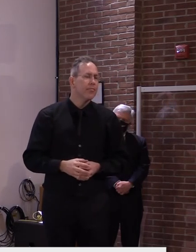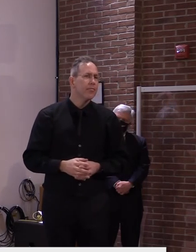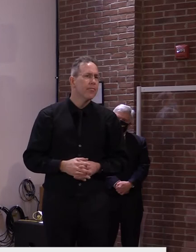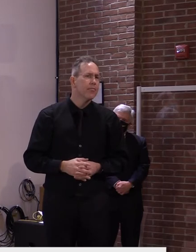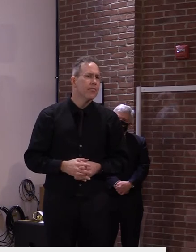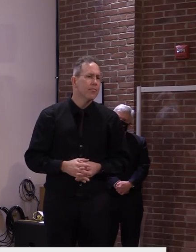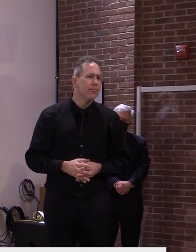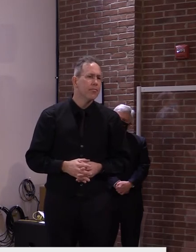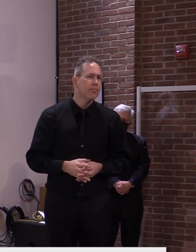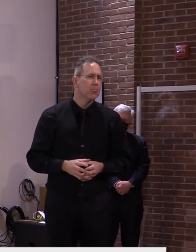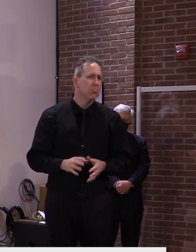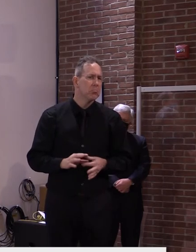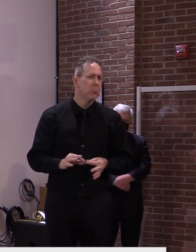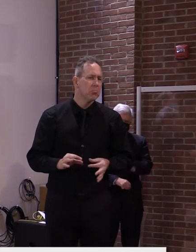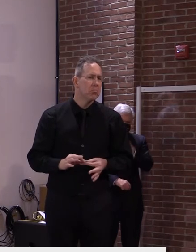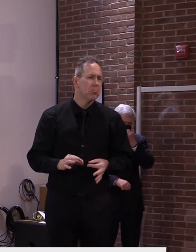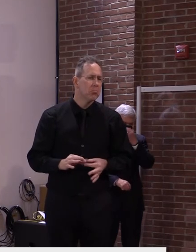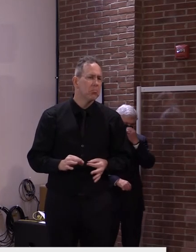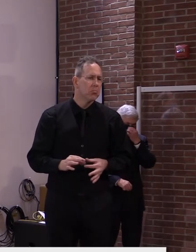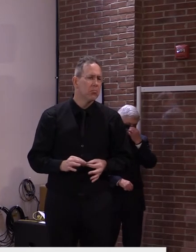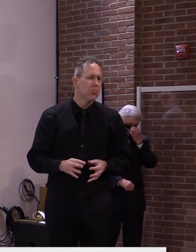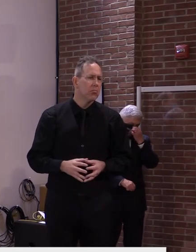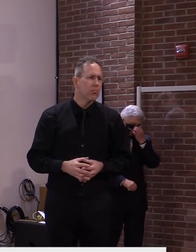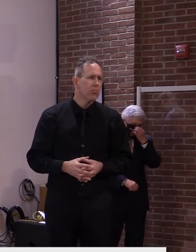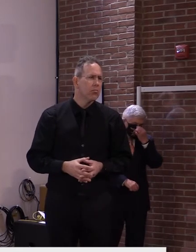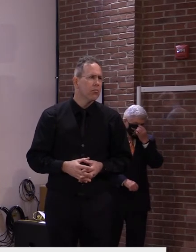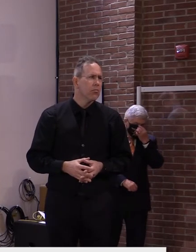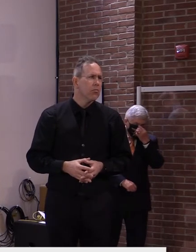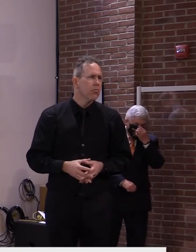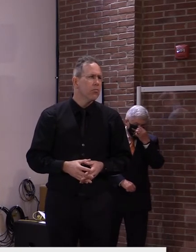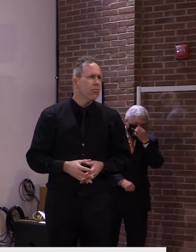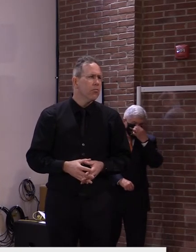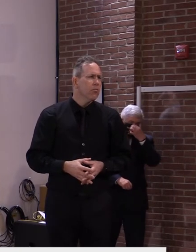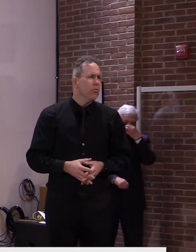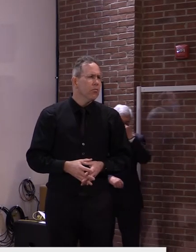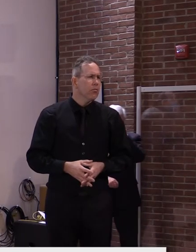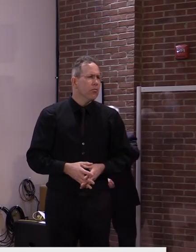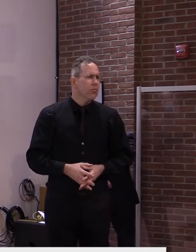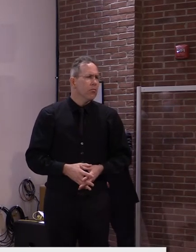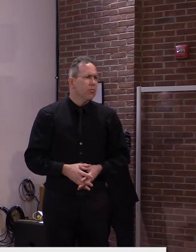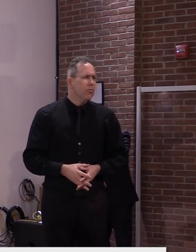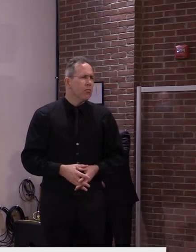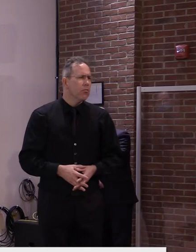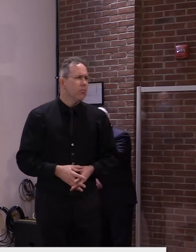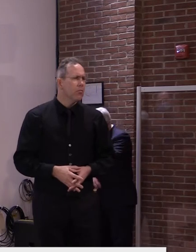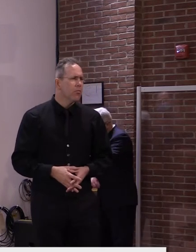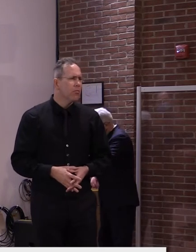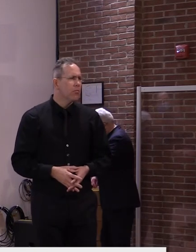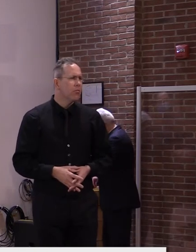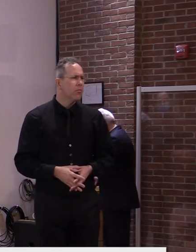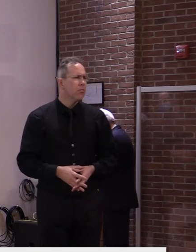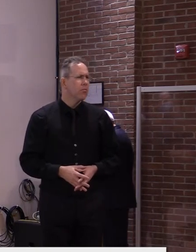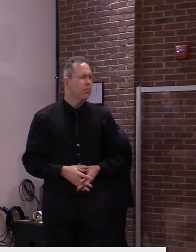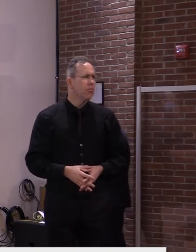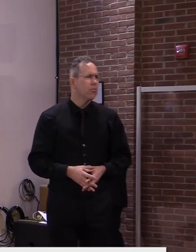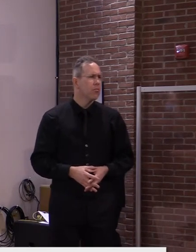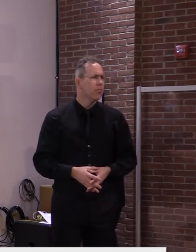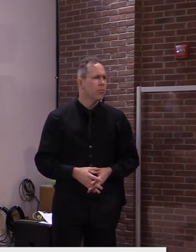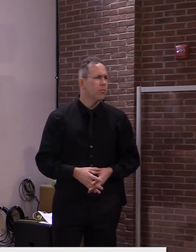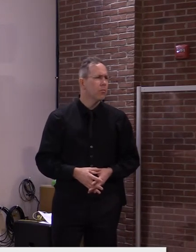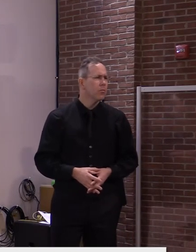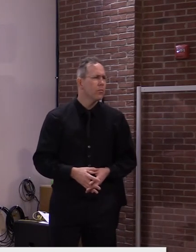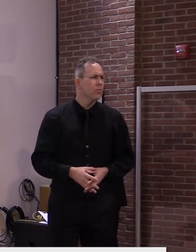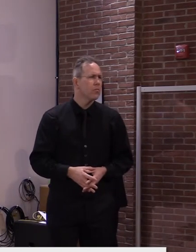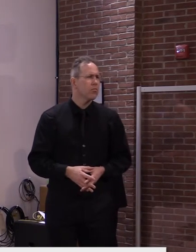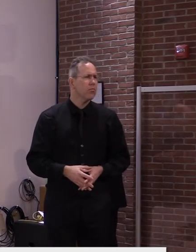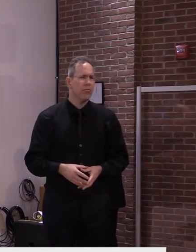Obviously, here at NSN, we work directly with thousands of student athletes, fans, coaches, athletic directors. So my questions here are not only